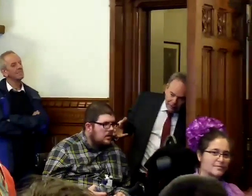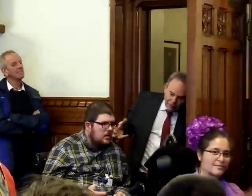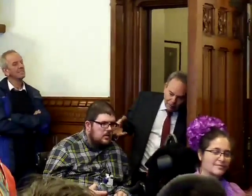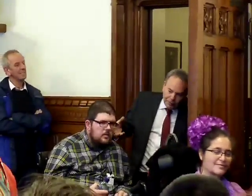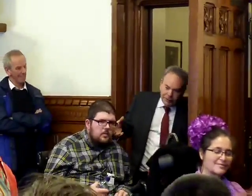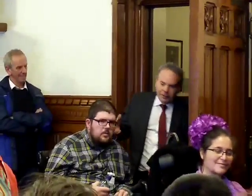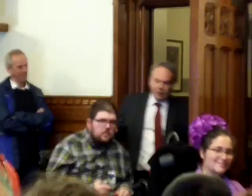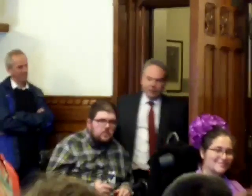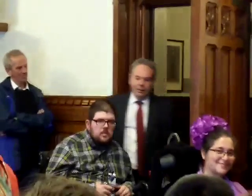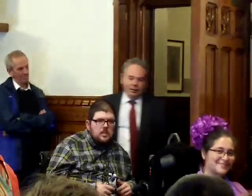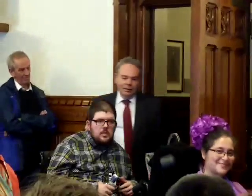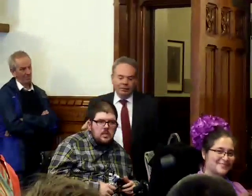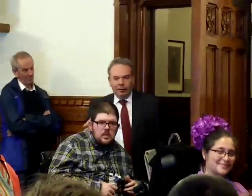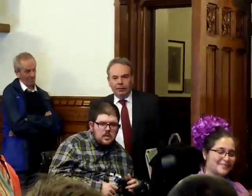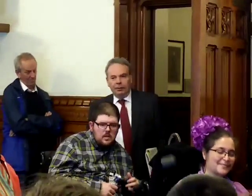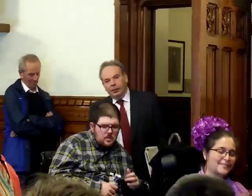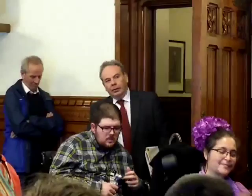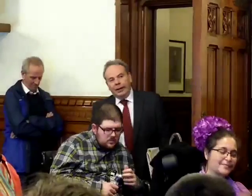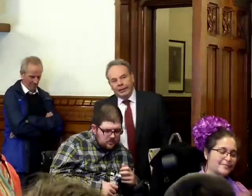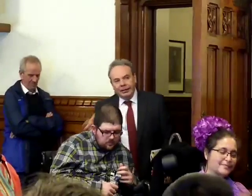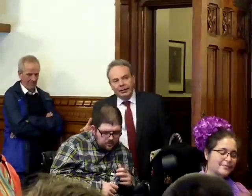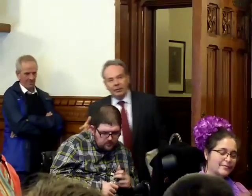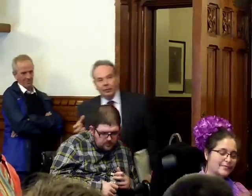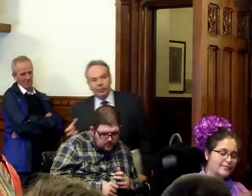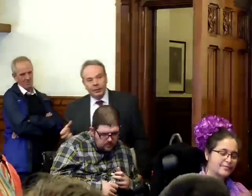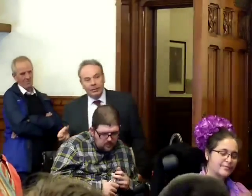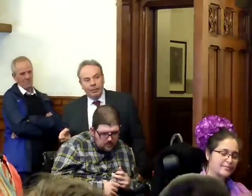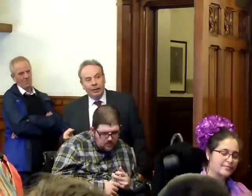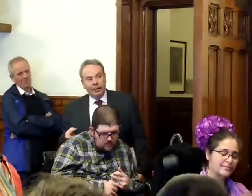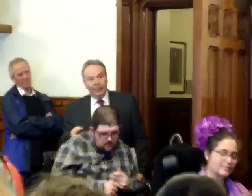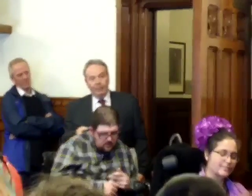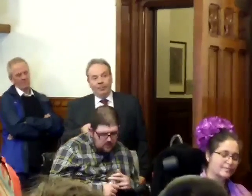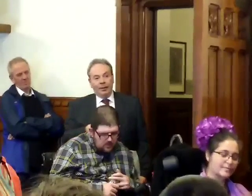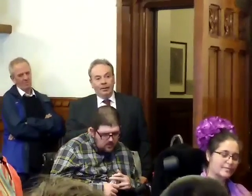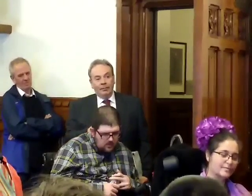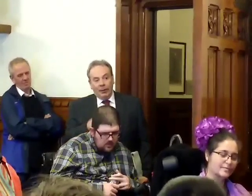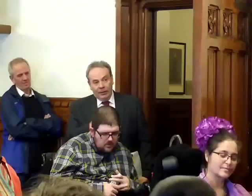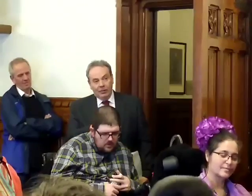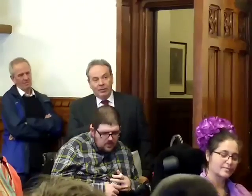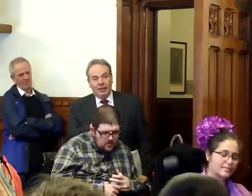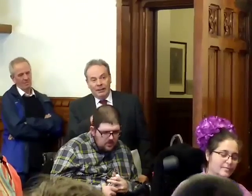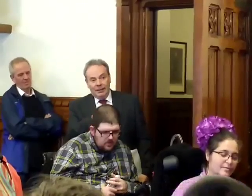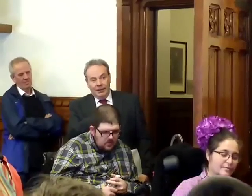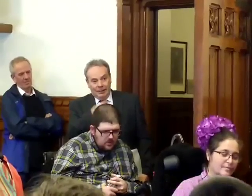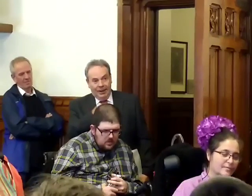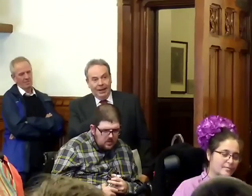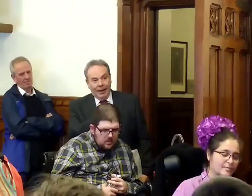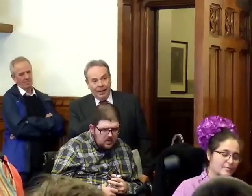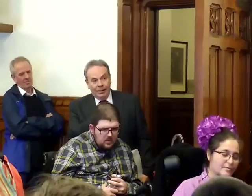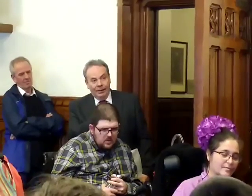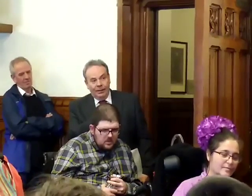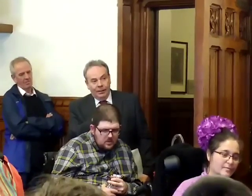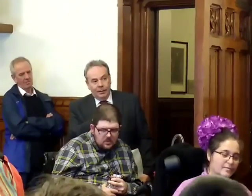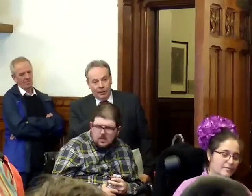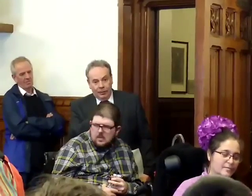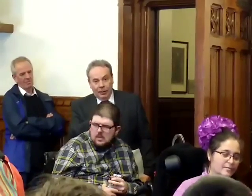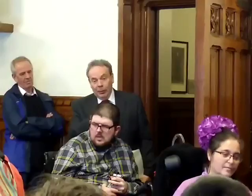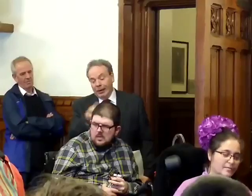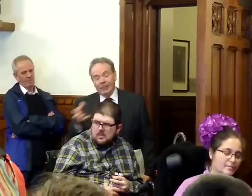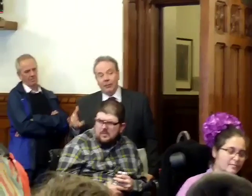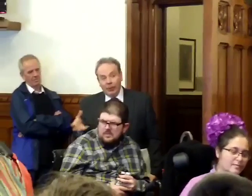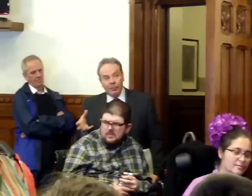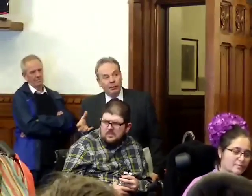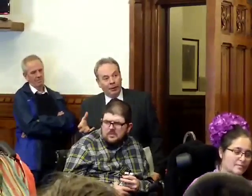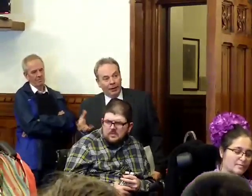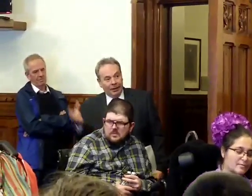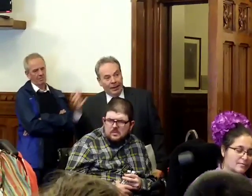consultation at the moment on that as an issue. But it's been very interesting to hear